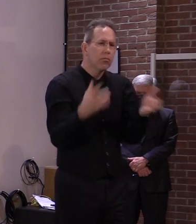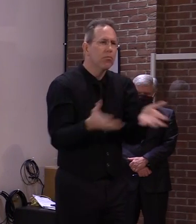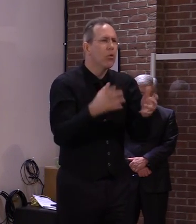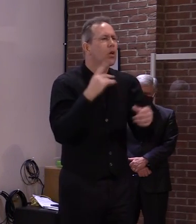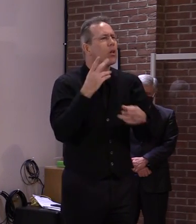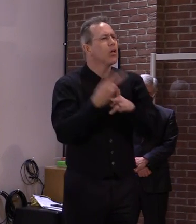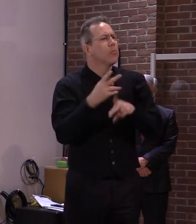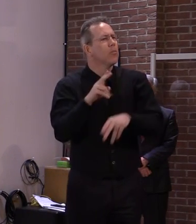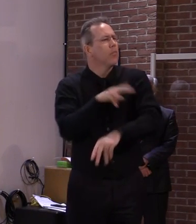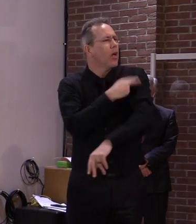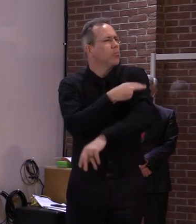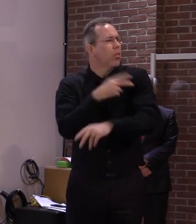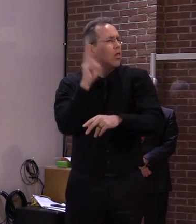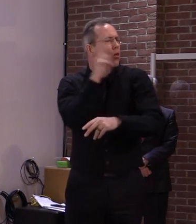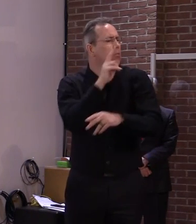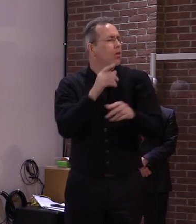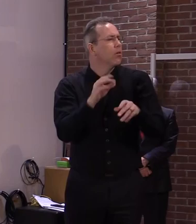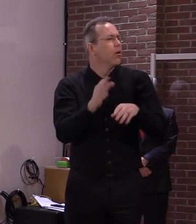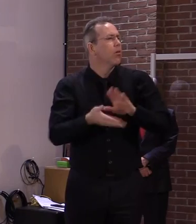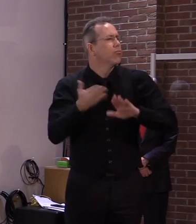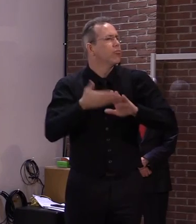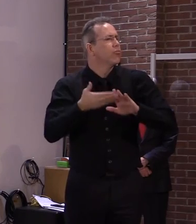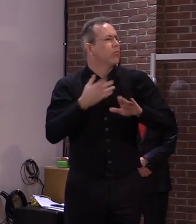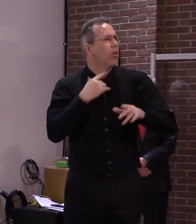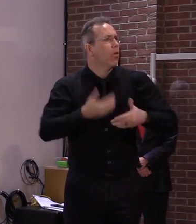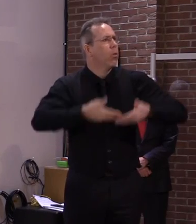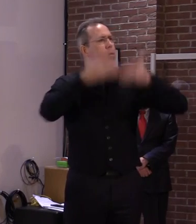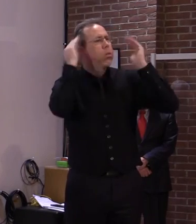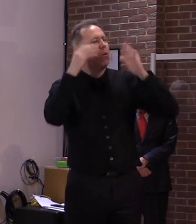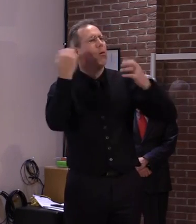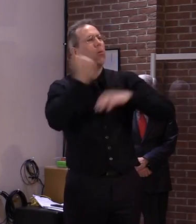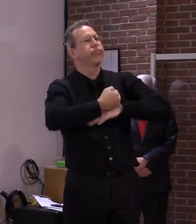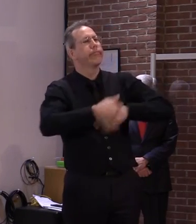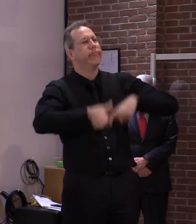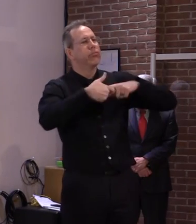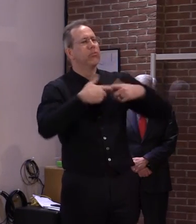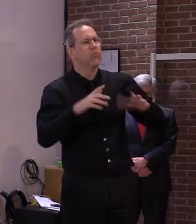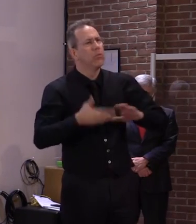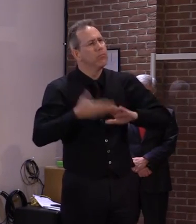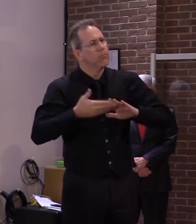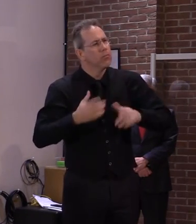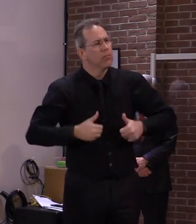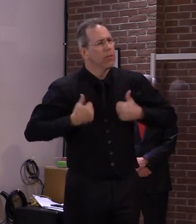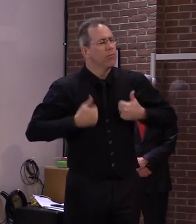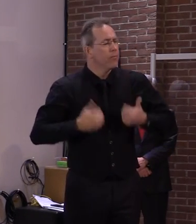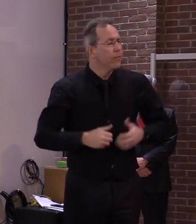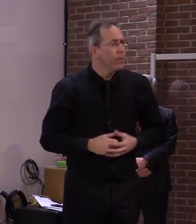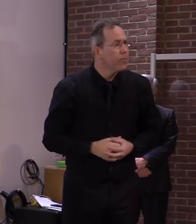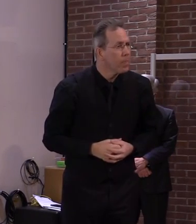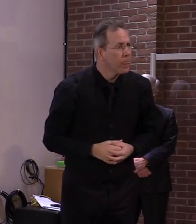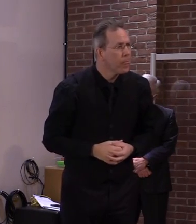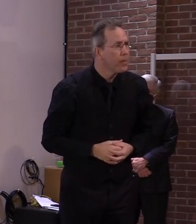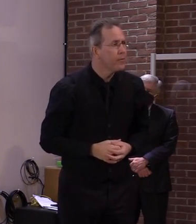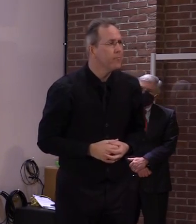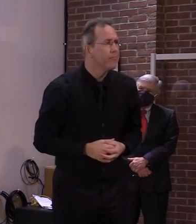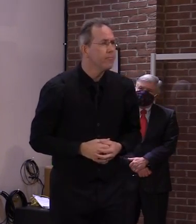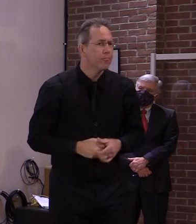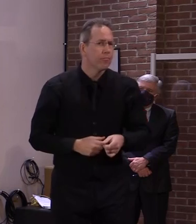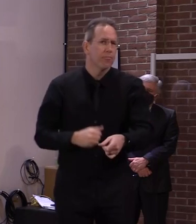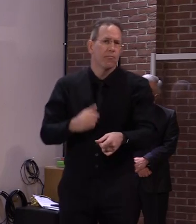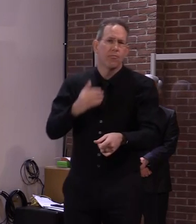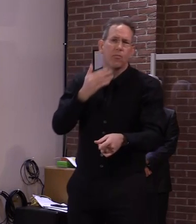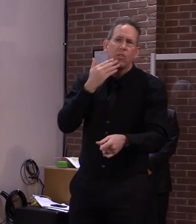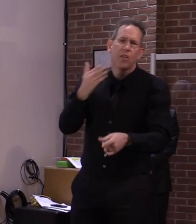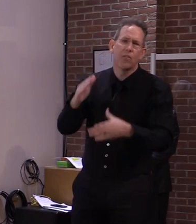with. Would you be willing to share those letters of all the groups that think they ought to move to the front of the line?